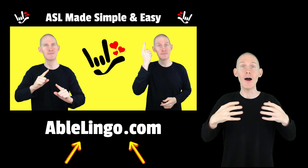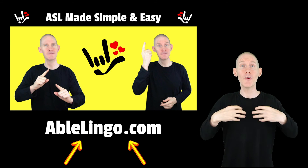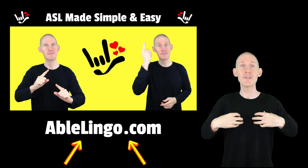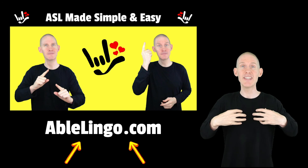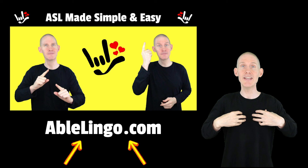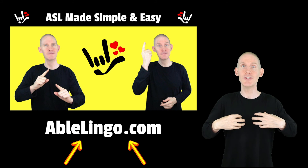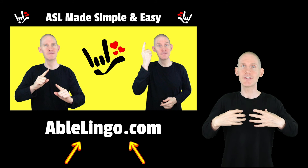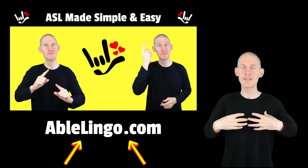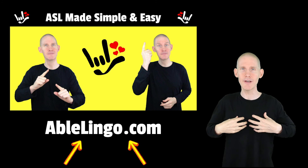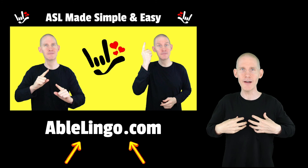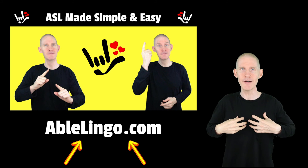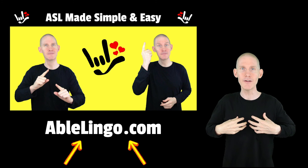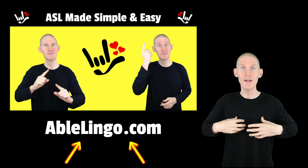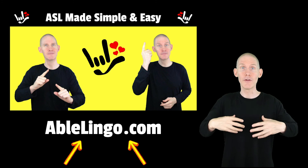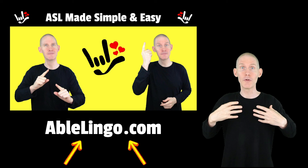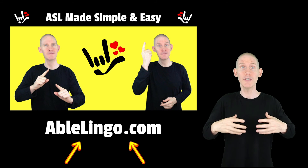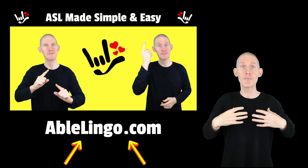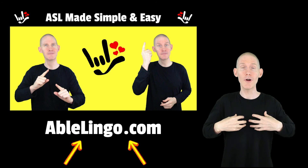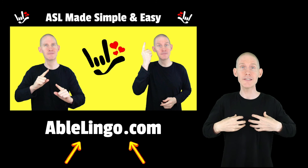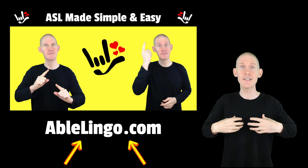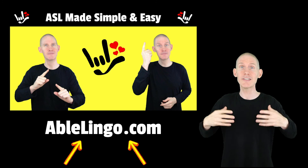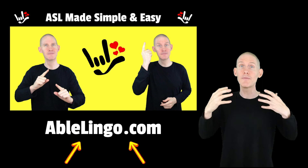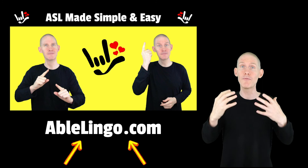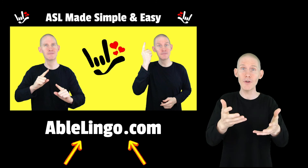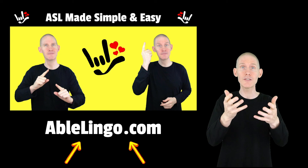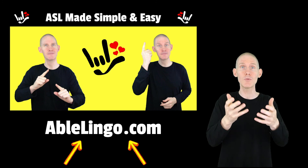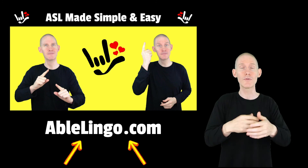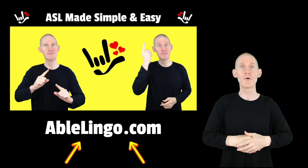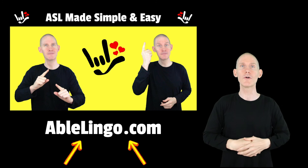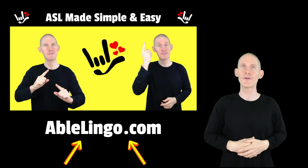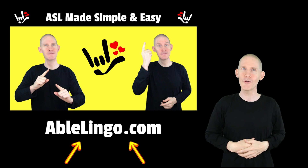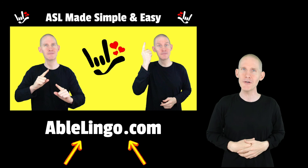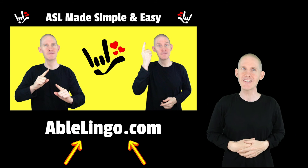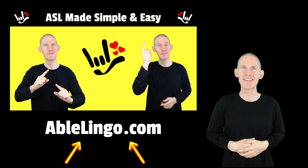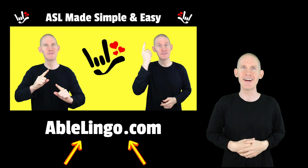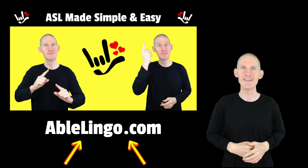our teaching style, the learning process, it fits with your learning style.